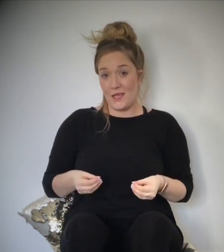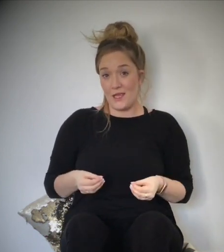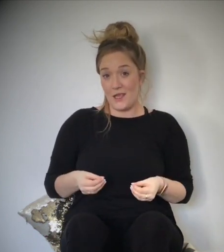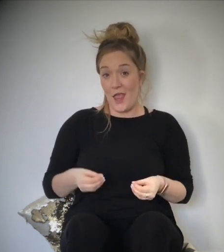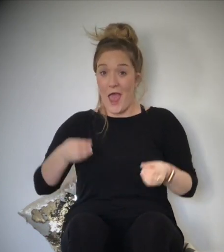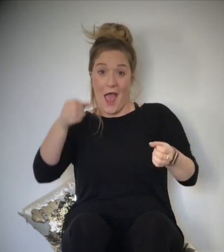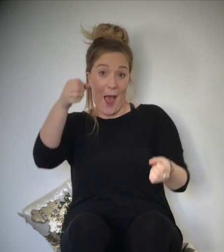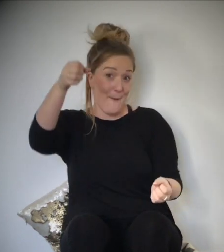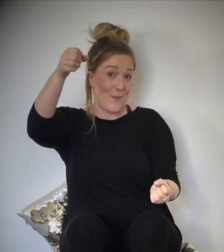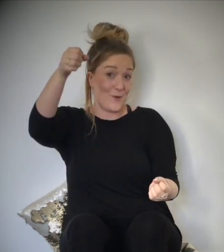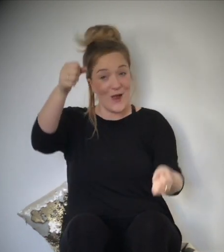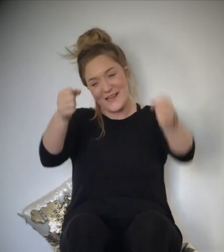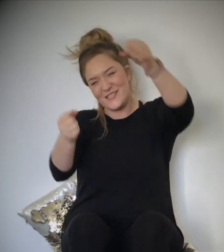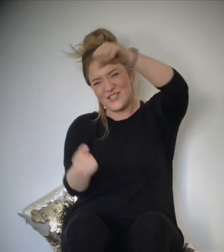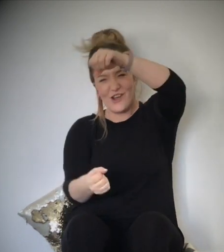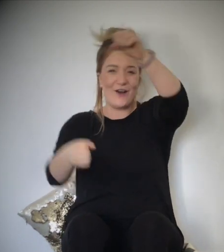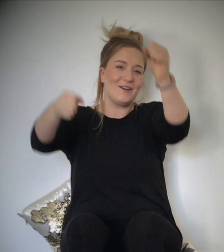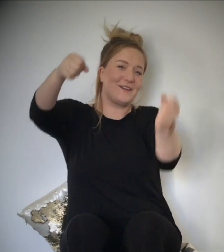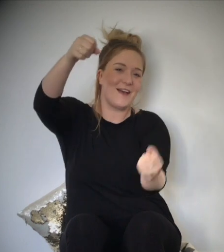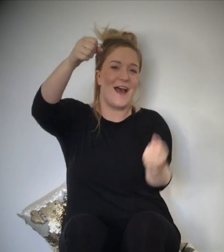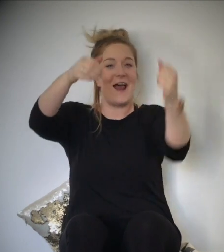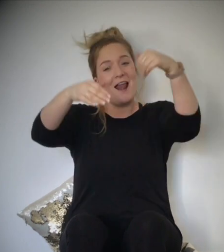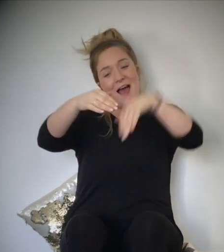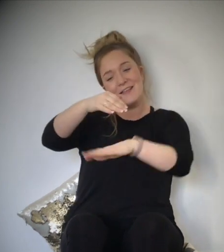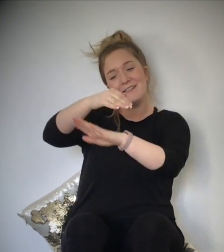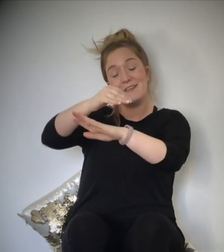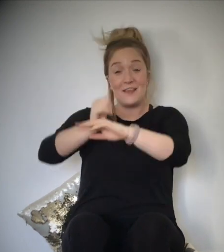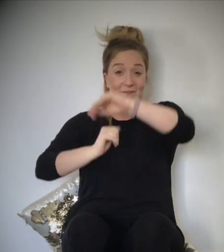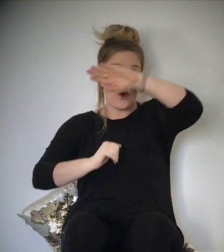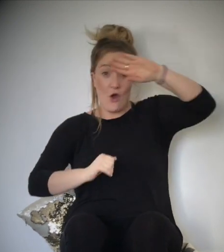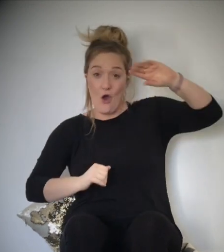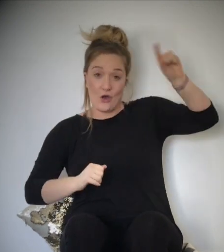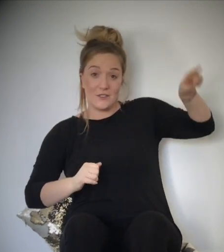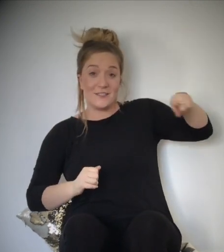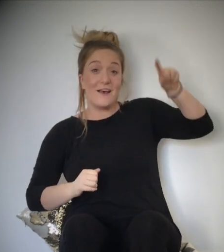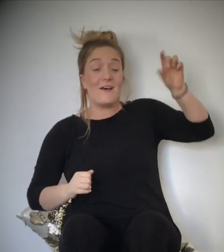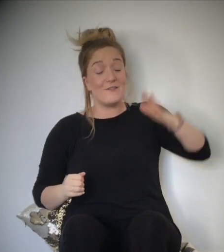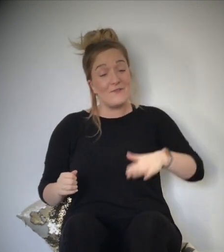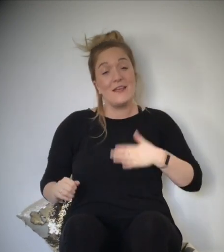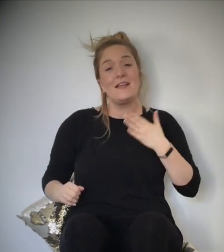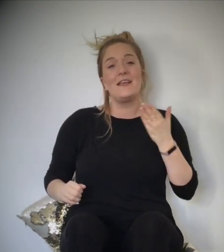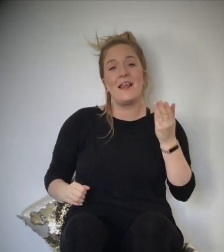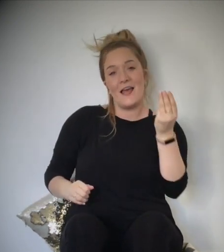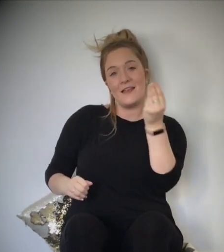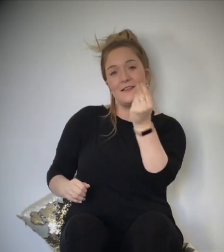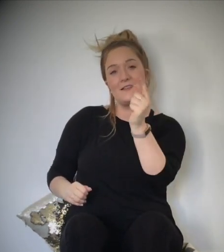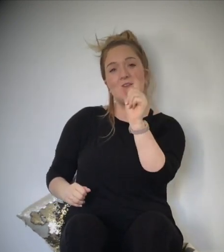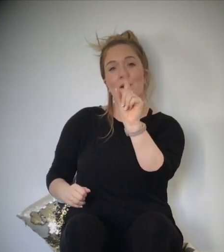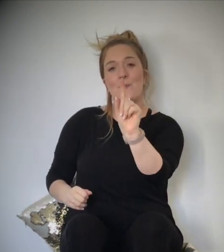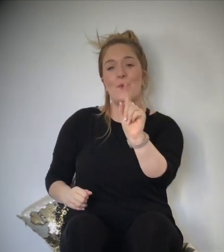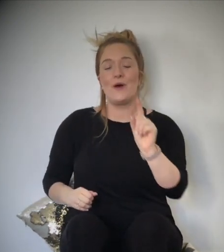I'll be riding shotgun underneath the heart sign, feeling like a someone